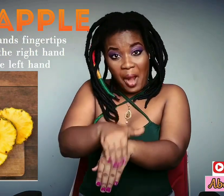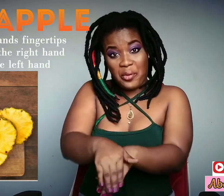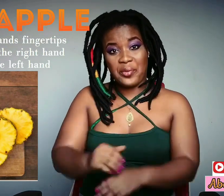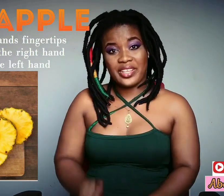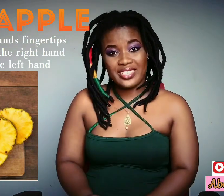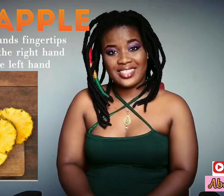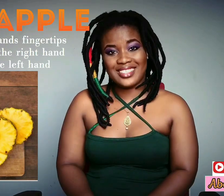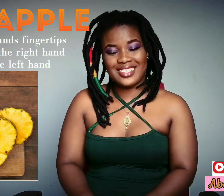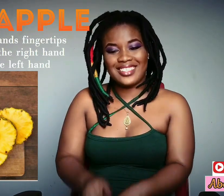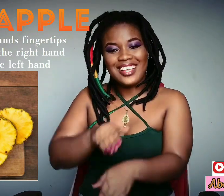Abrobe.